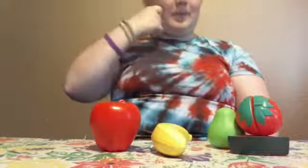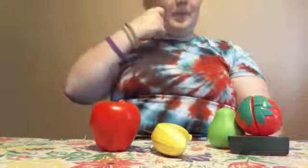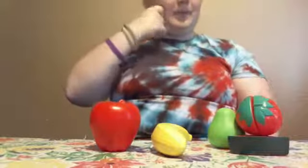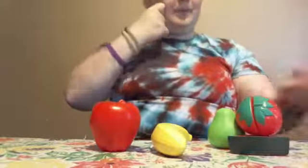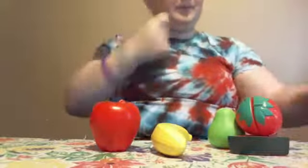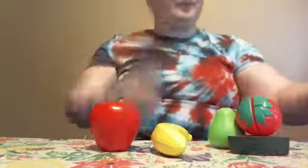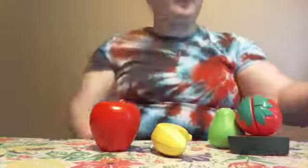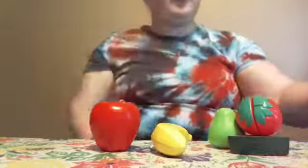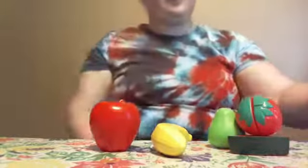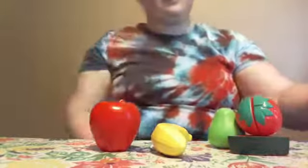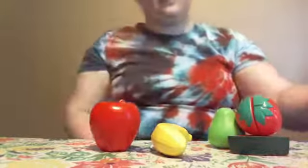apple.